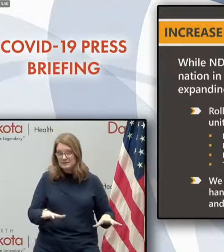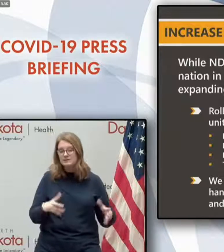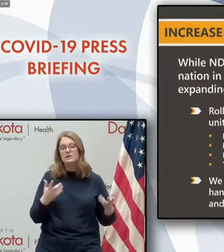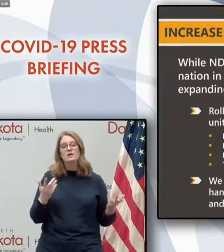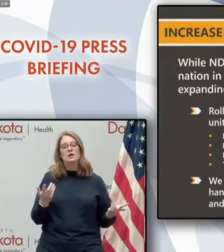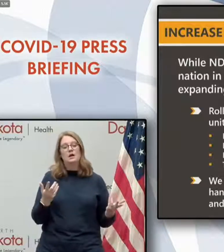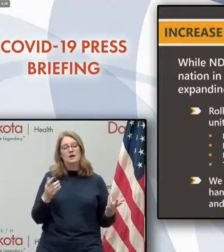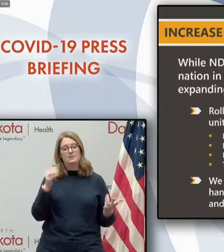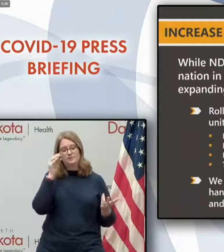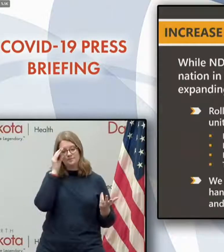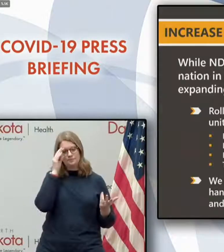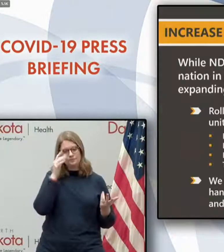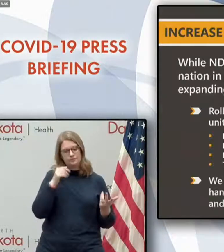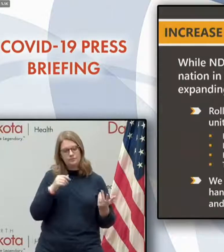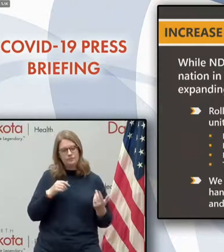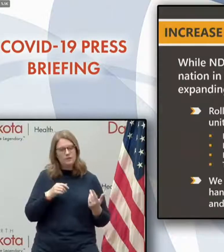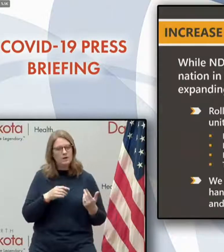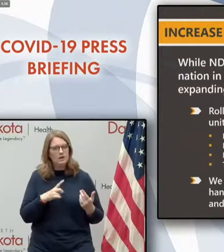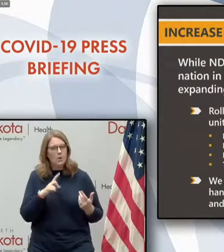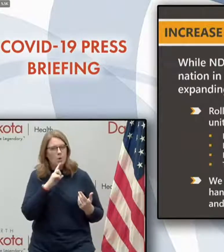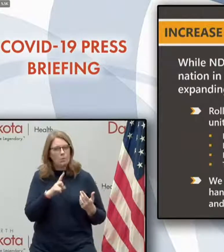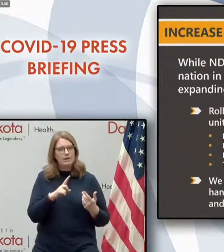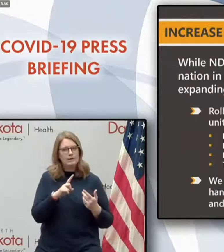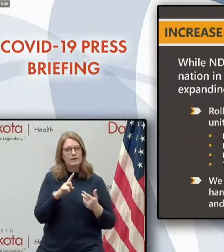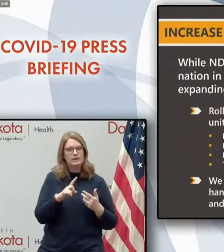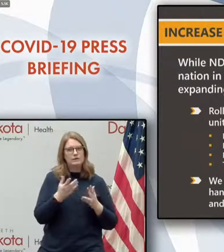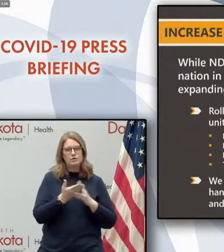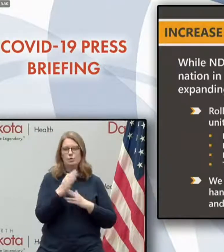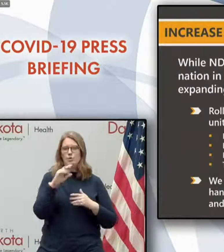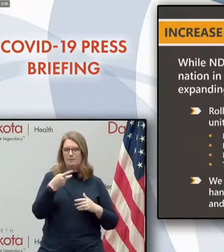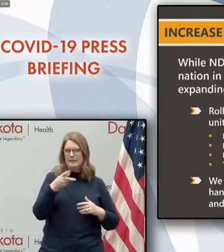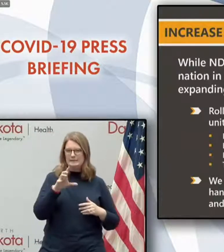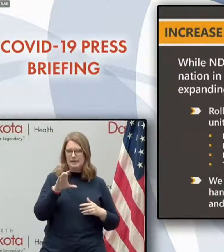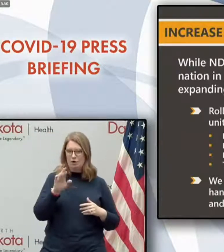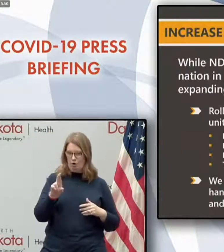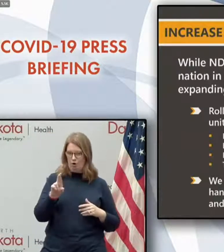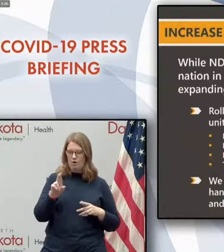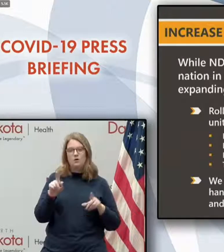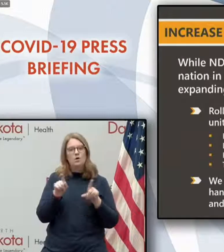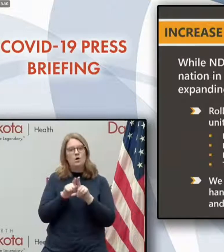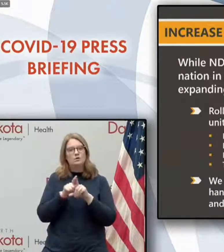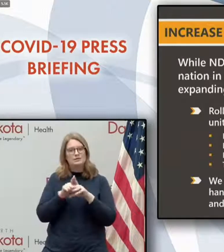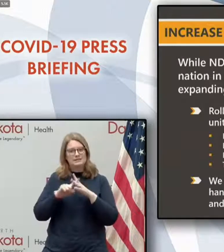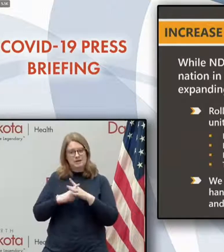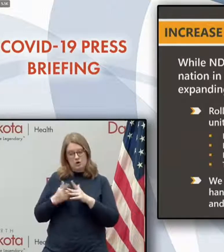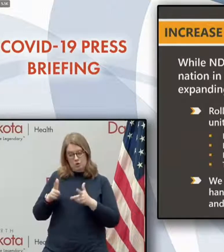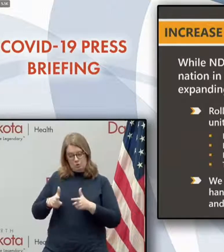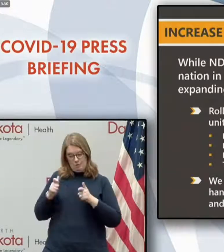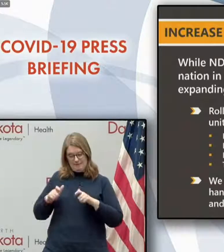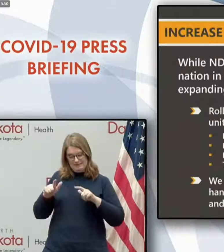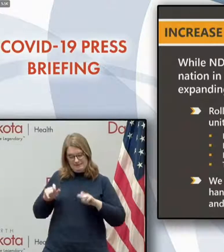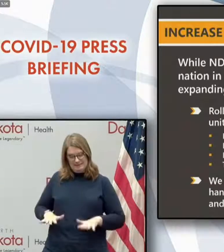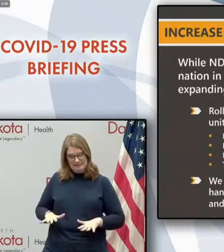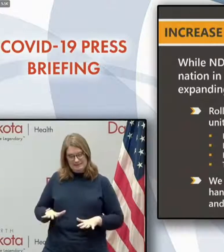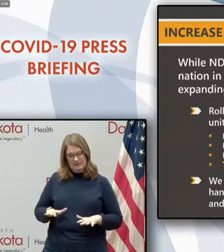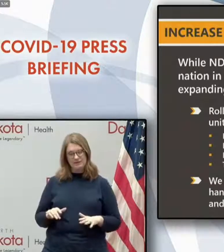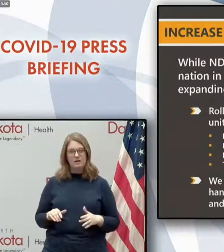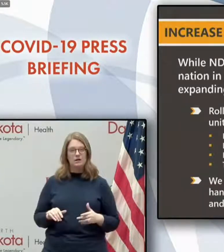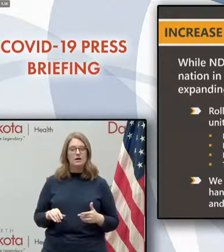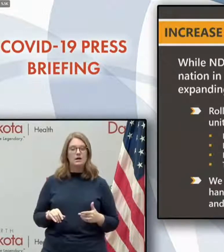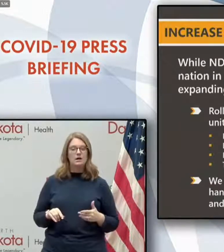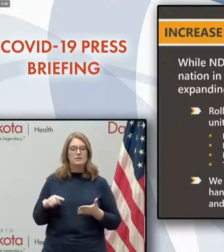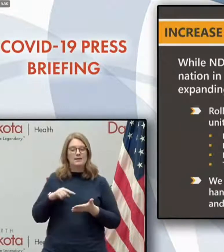briefings, we've done that really all through the PCR, or the lab-based. We're also beginning to roll out our rapid testing. And this